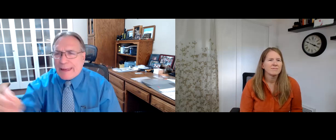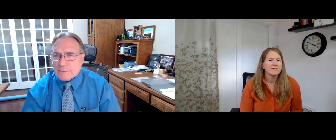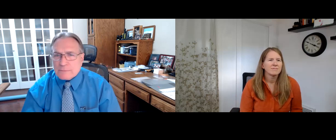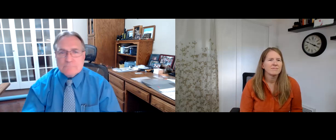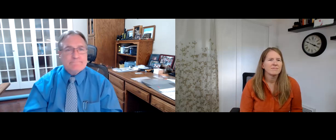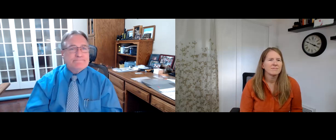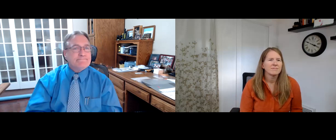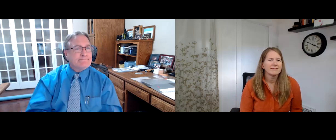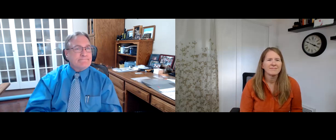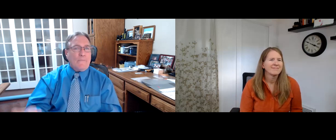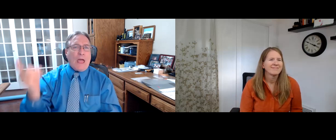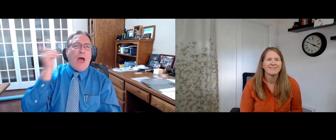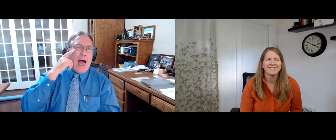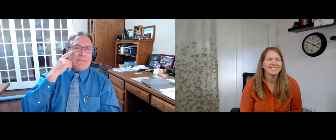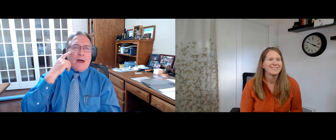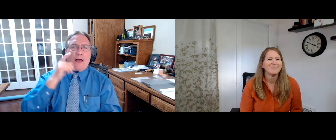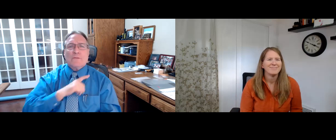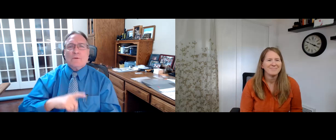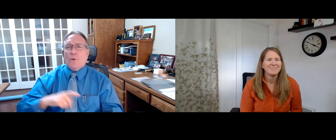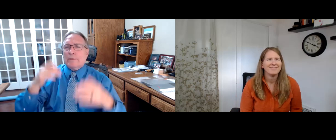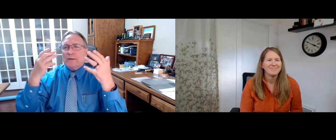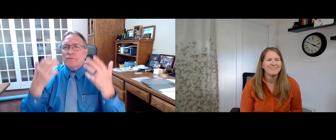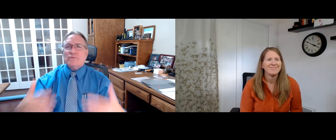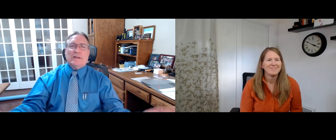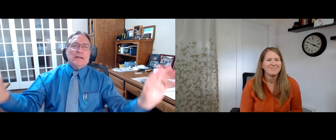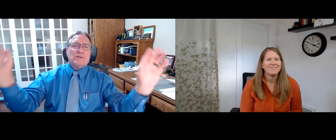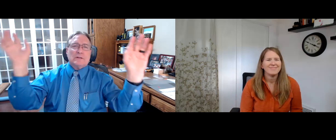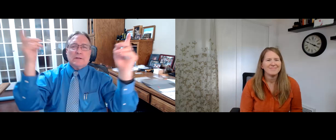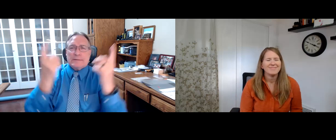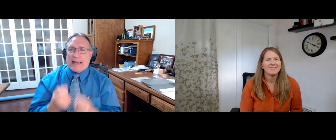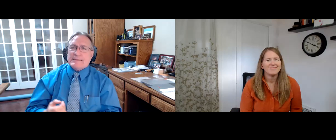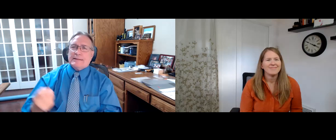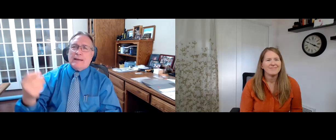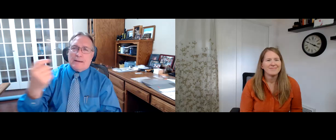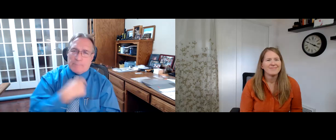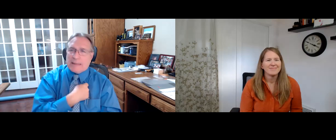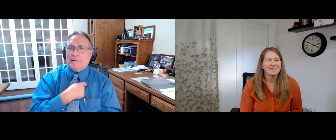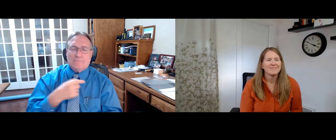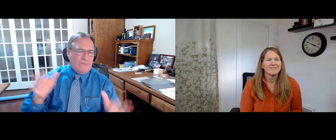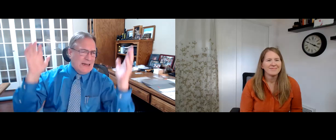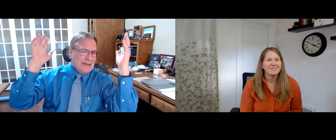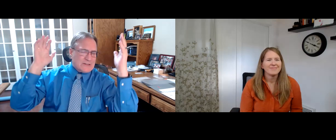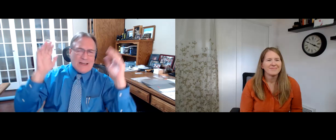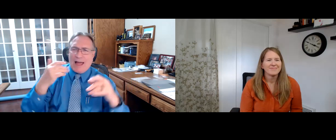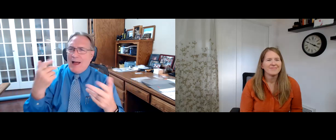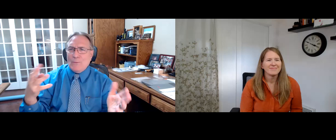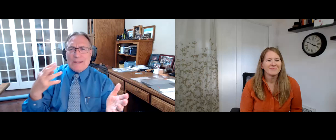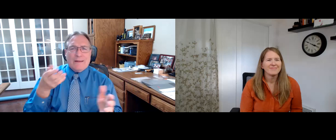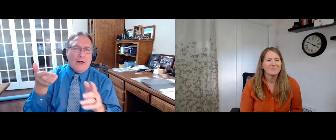man. I thought the Lord is finished testing me. Finished. Already